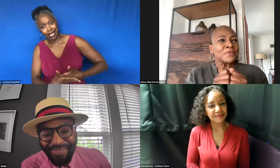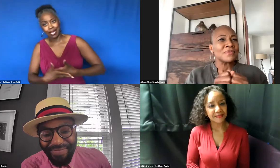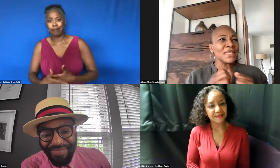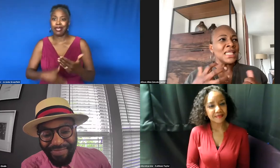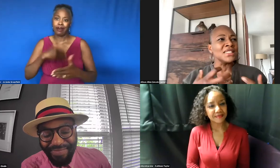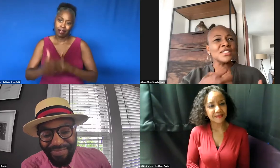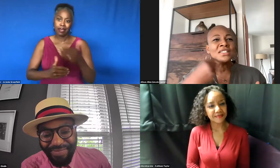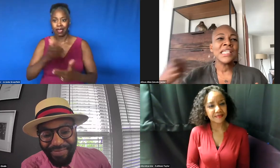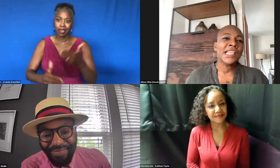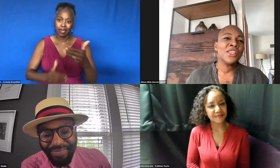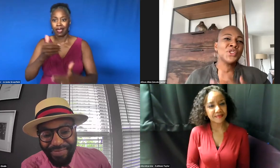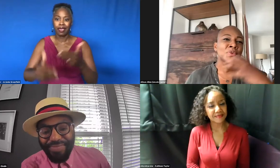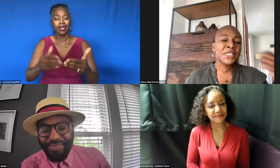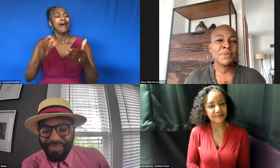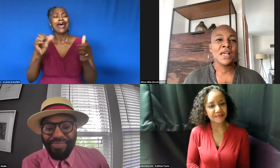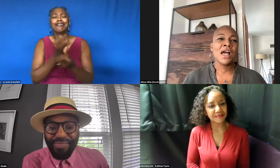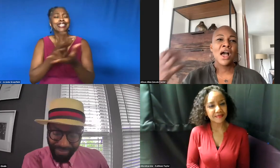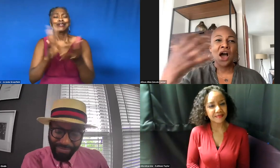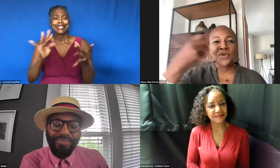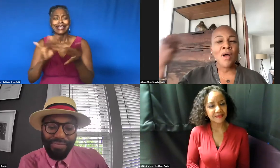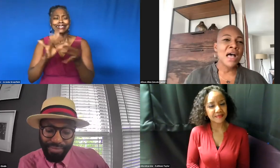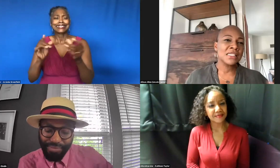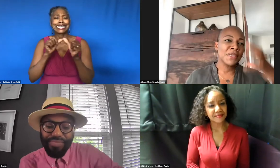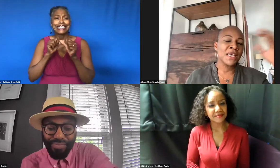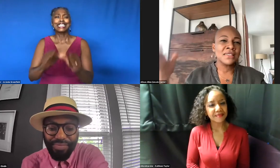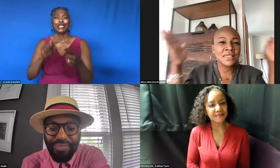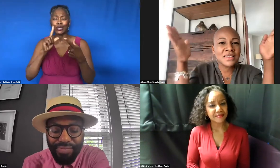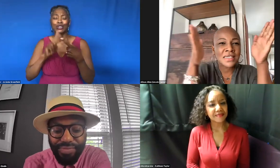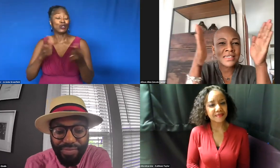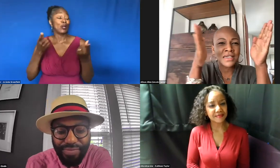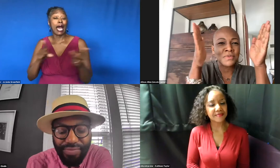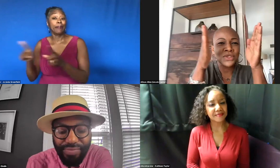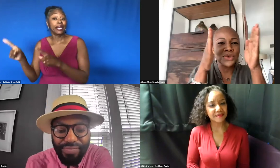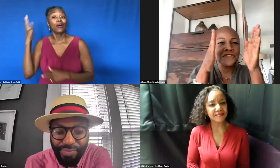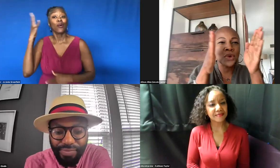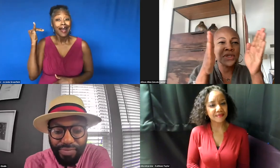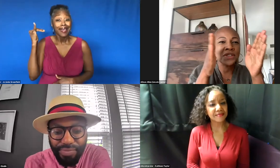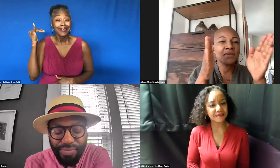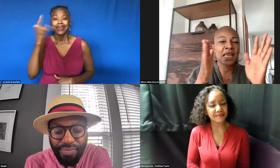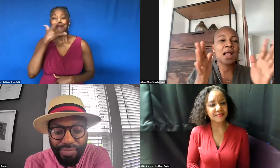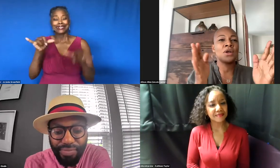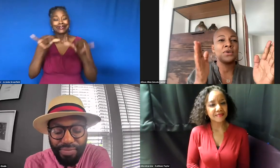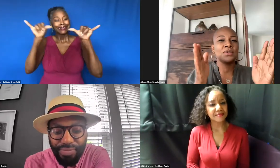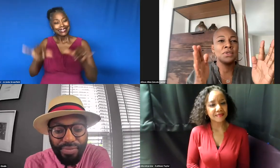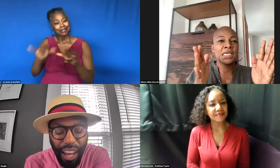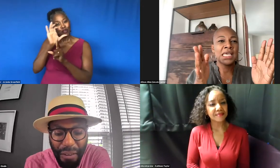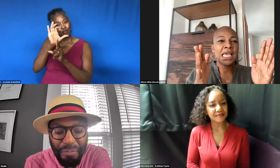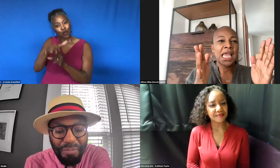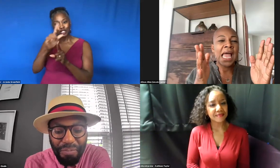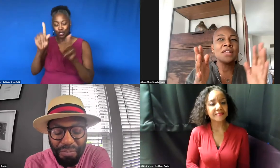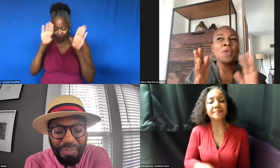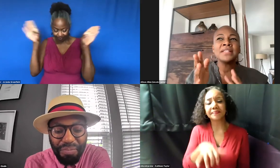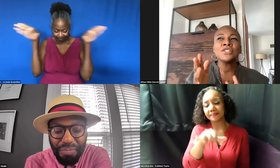that they just continue to rip across because these systems sort of force you to be narrow.